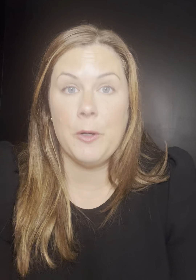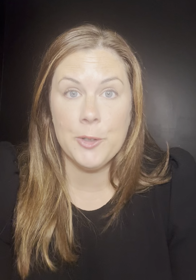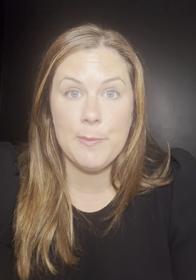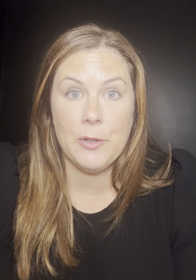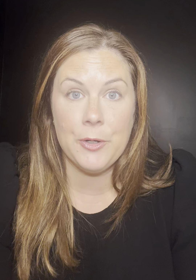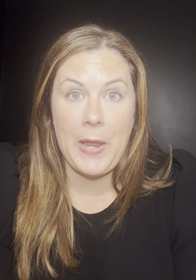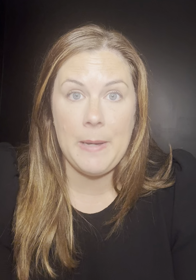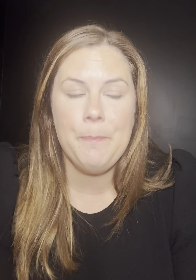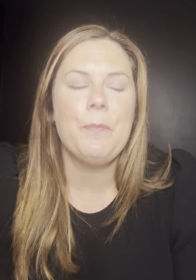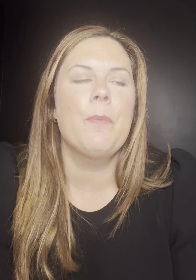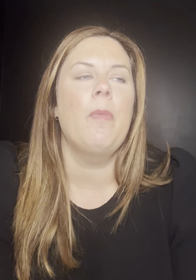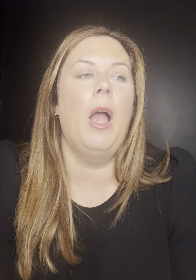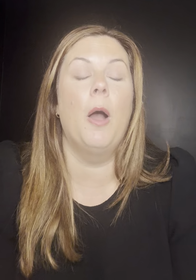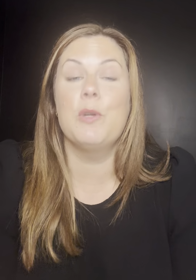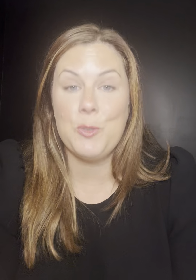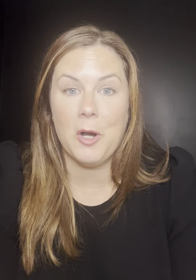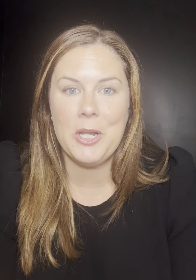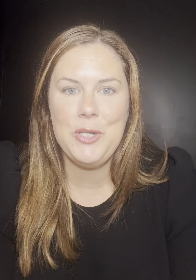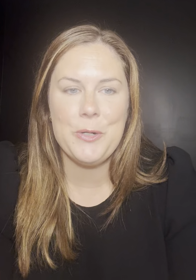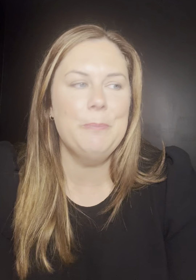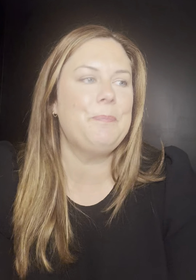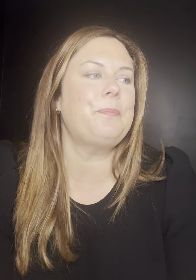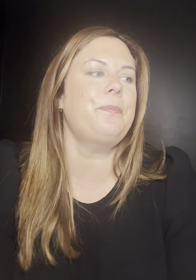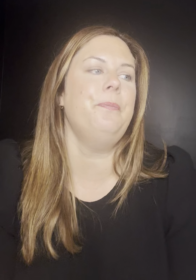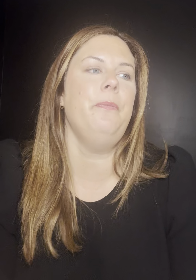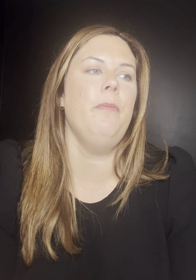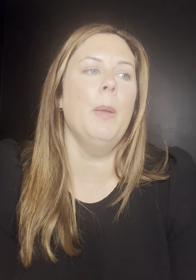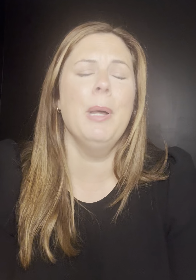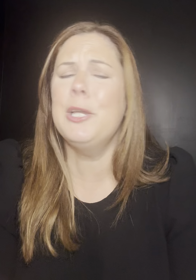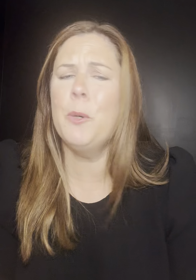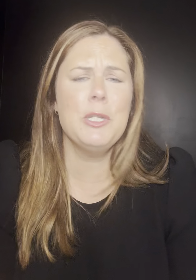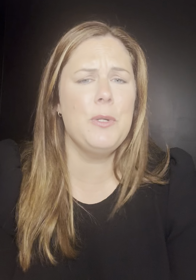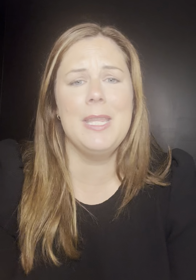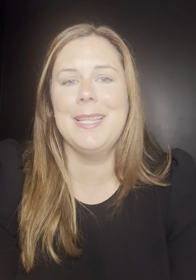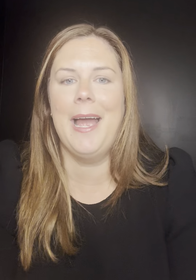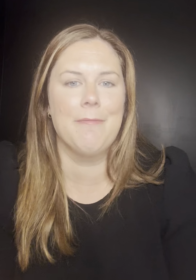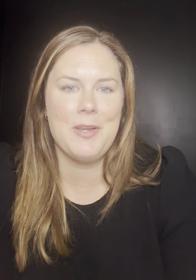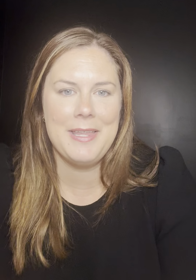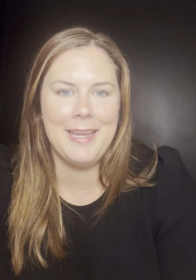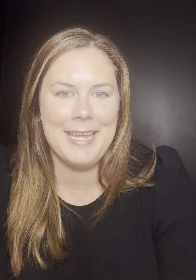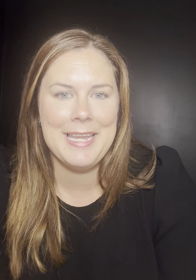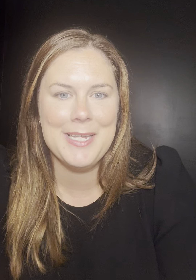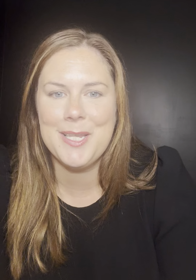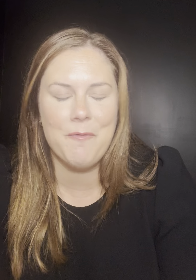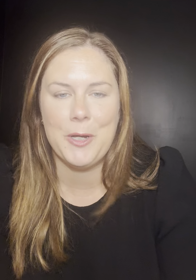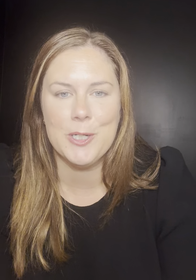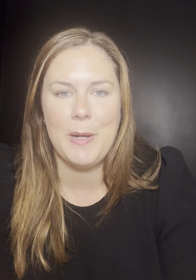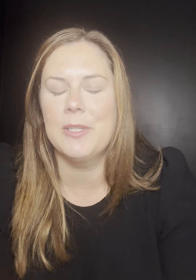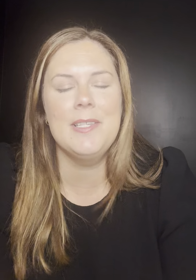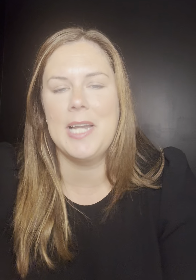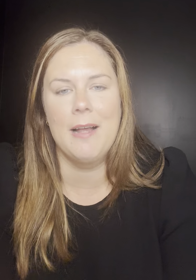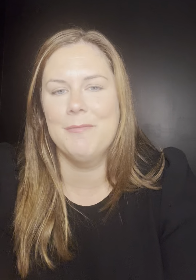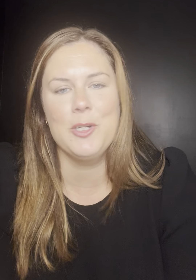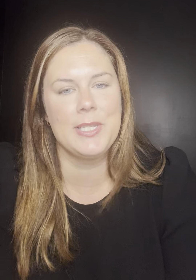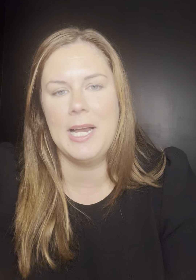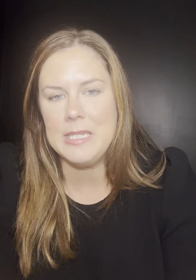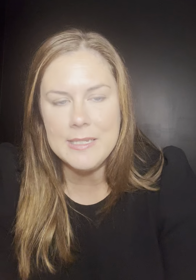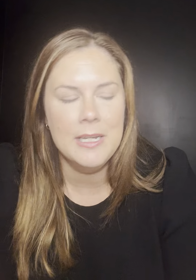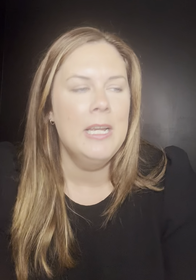spell your name, which you are going to do. But I don't want you to think that everything is finger spelled. It's not. There's signs.